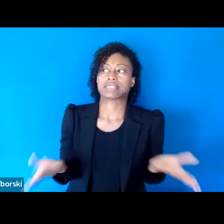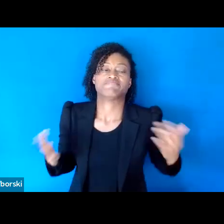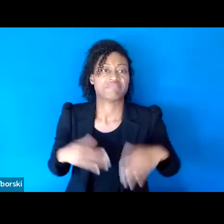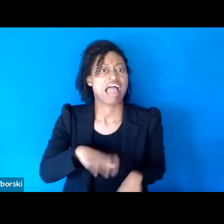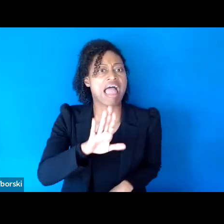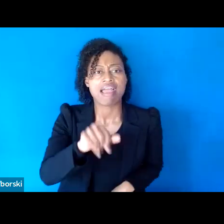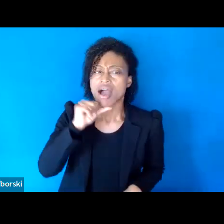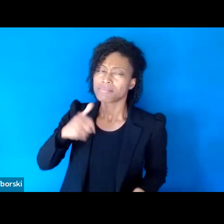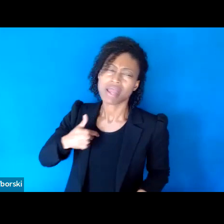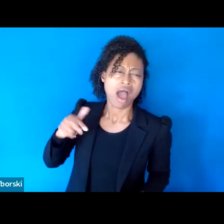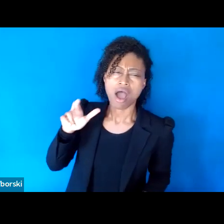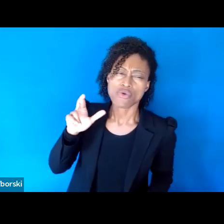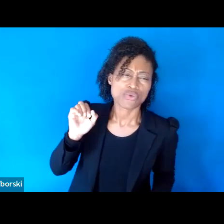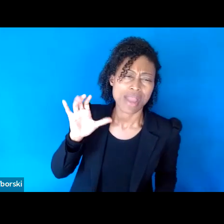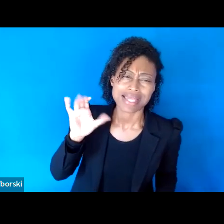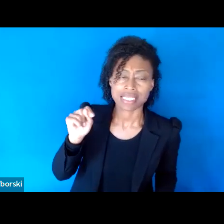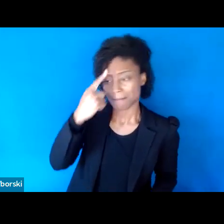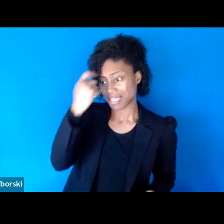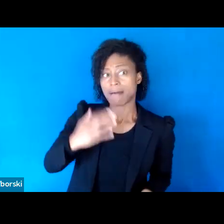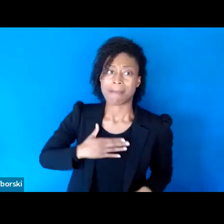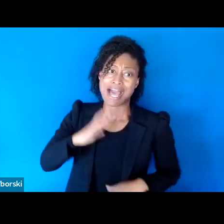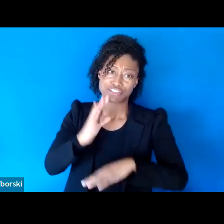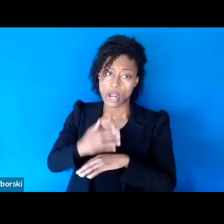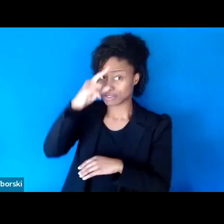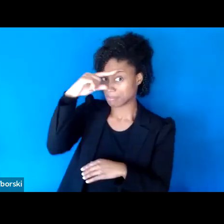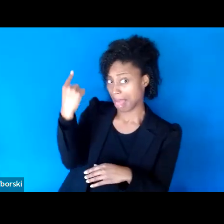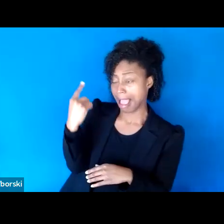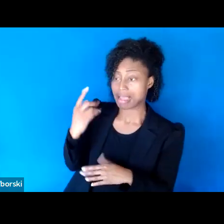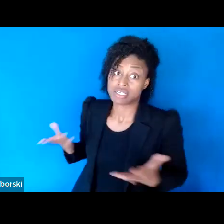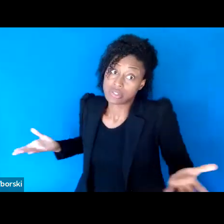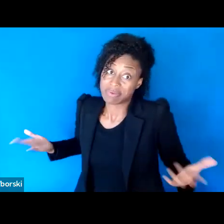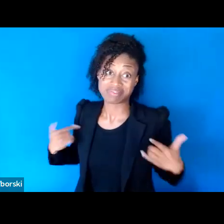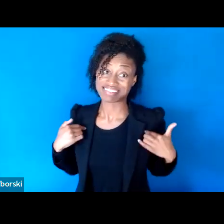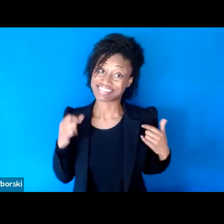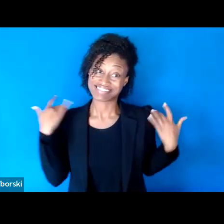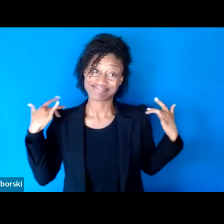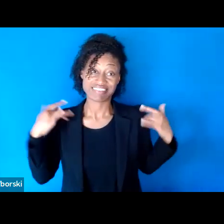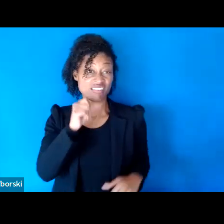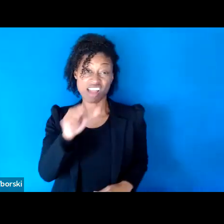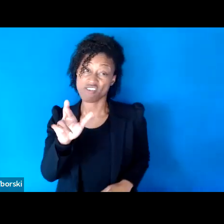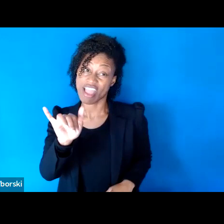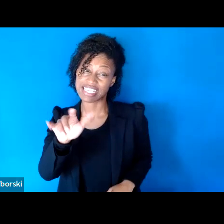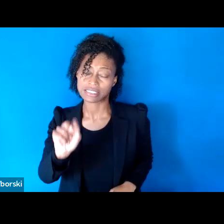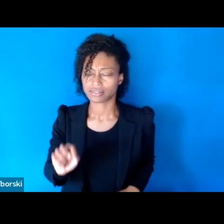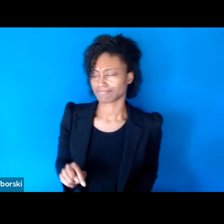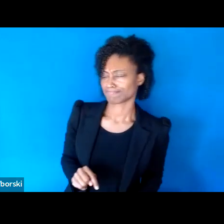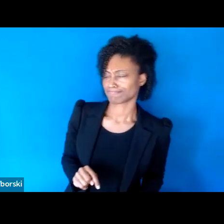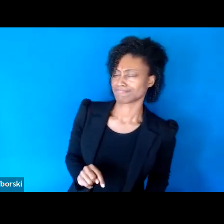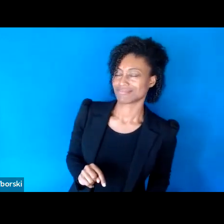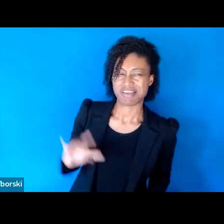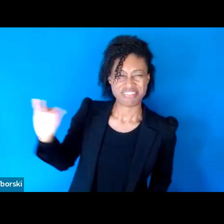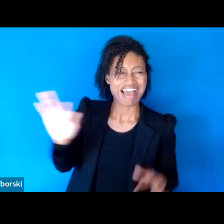not racist because I have a Black daughter," which was told to me recently, we all know what that means, right? But from the